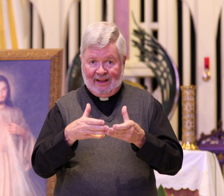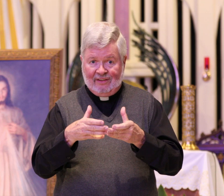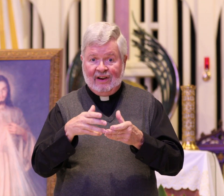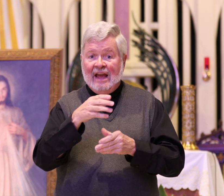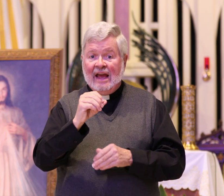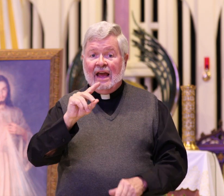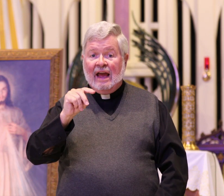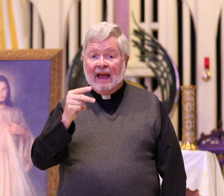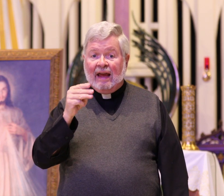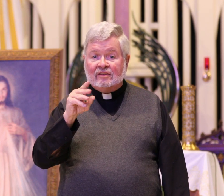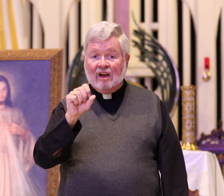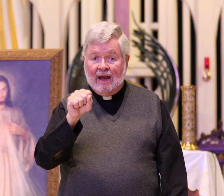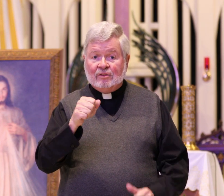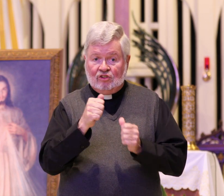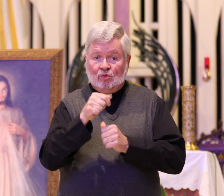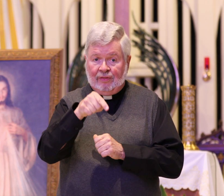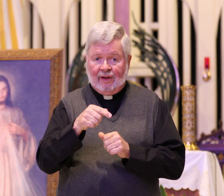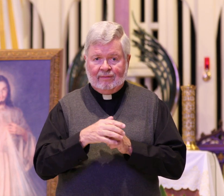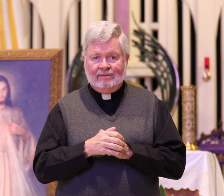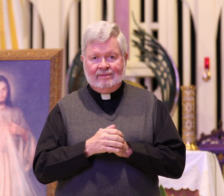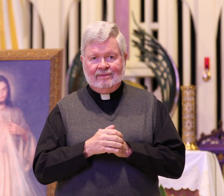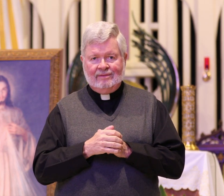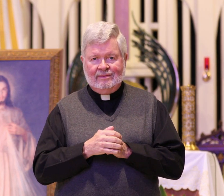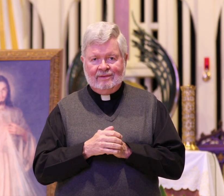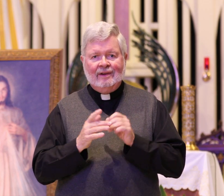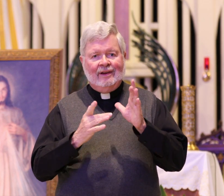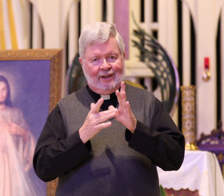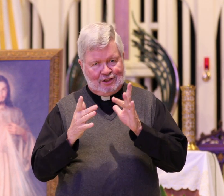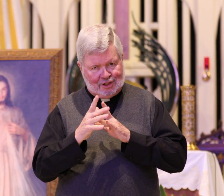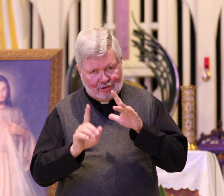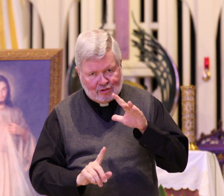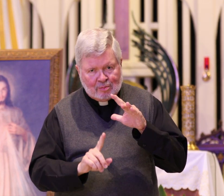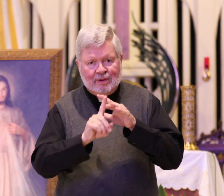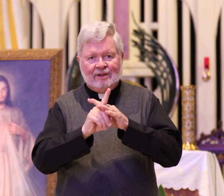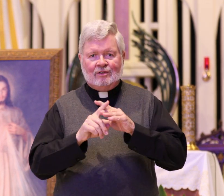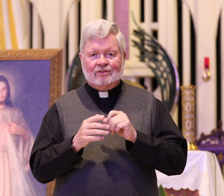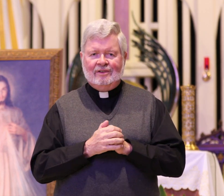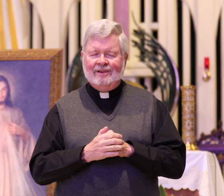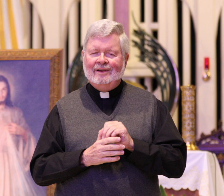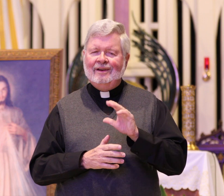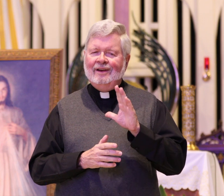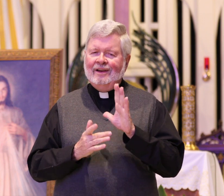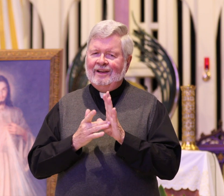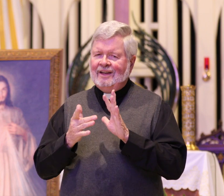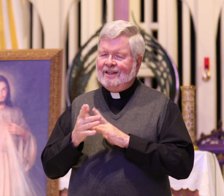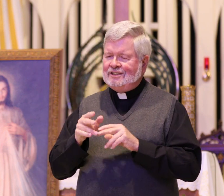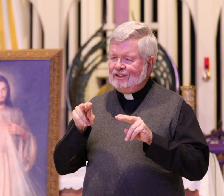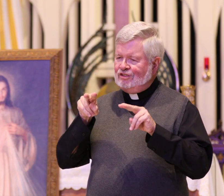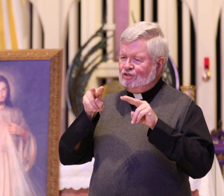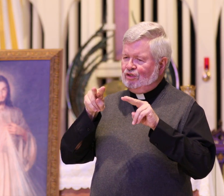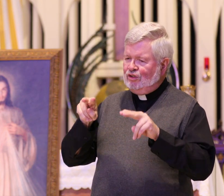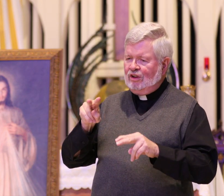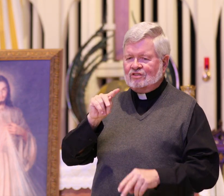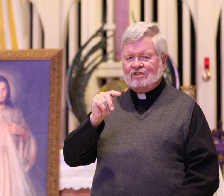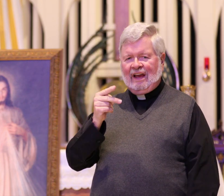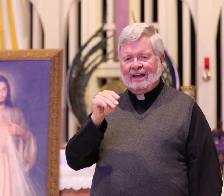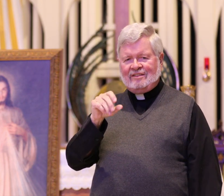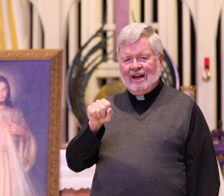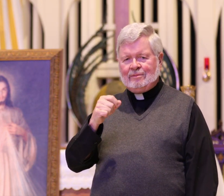together, and Thomas is with them. And Jesus appears. And Jesus looks at Thomas